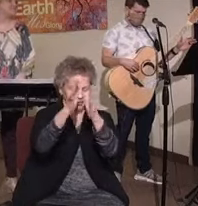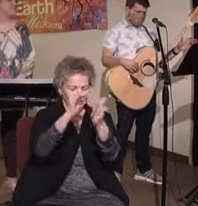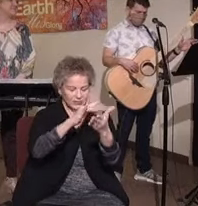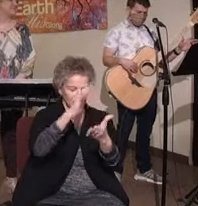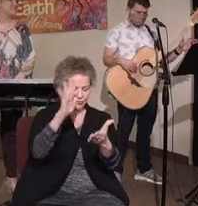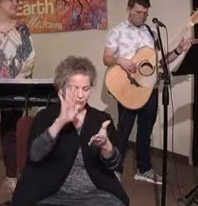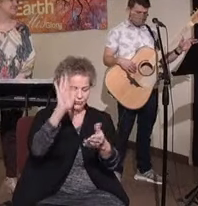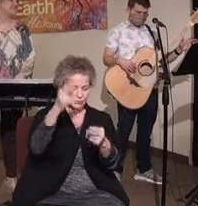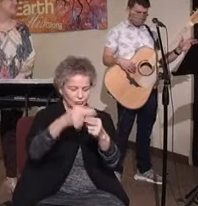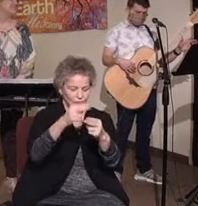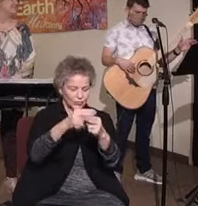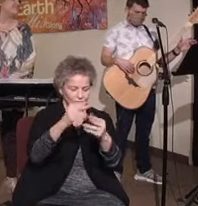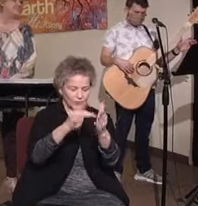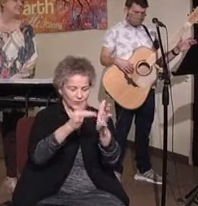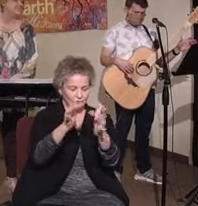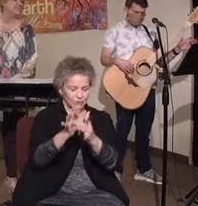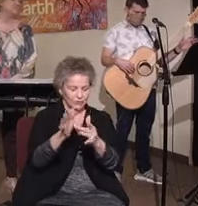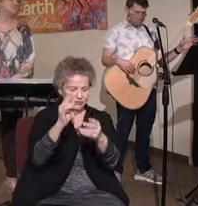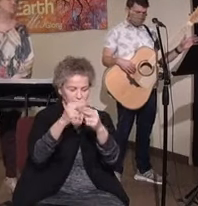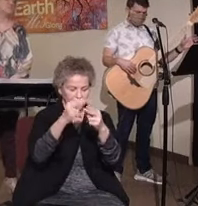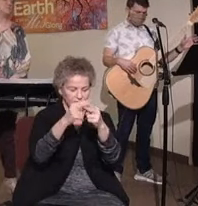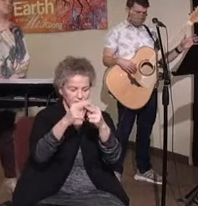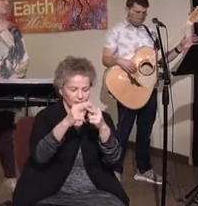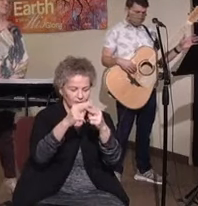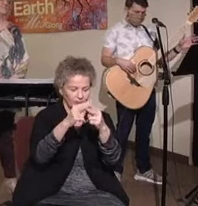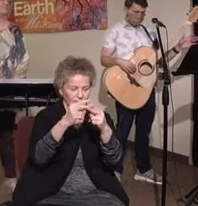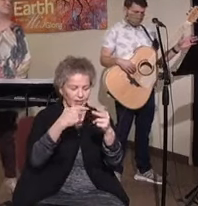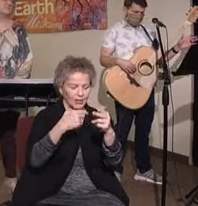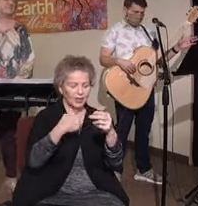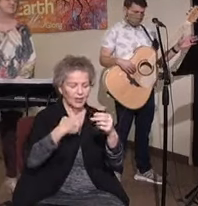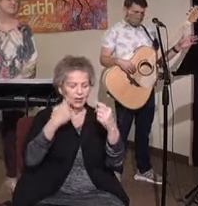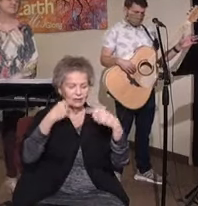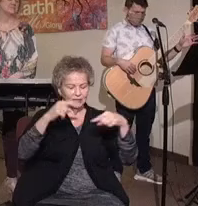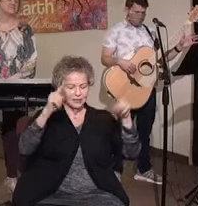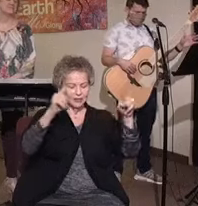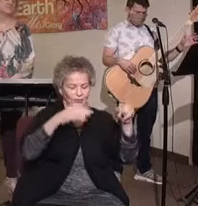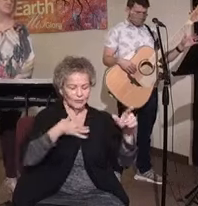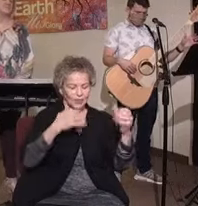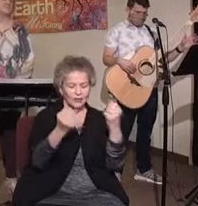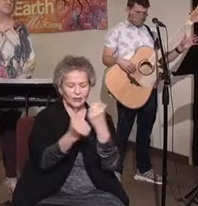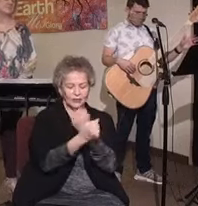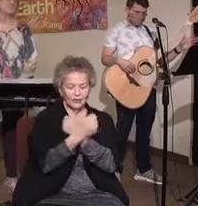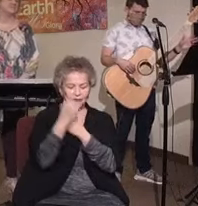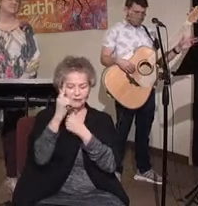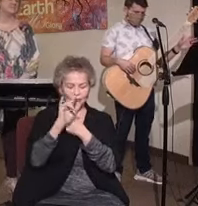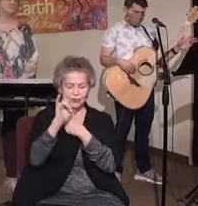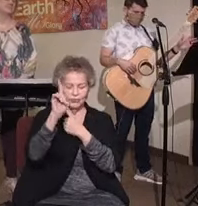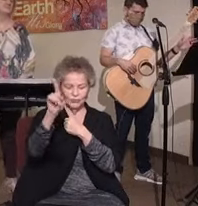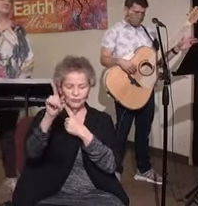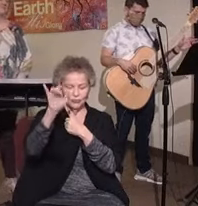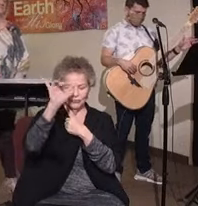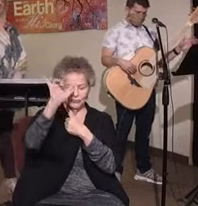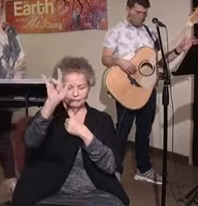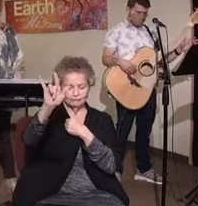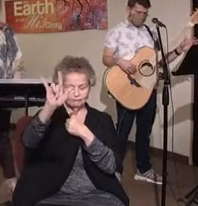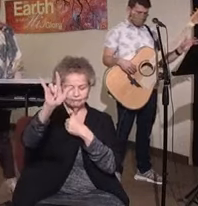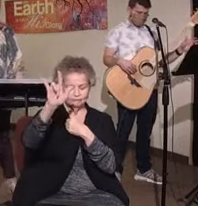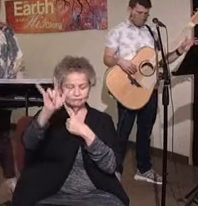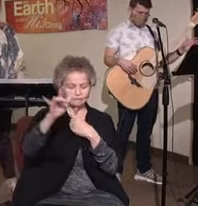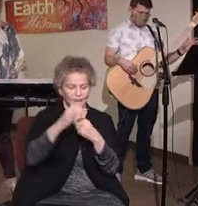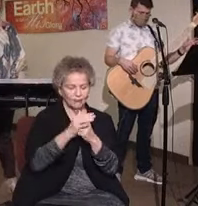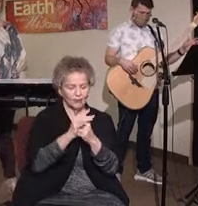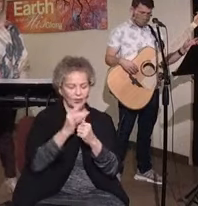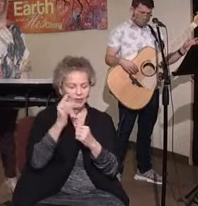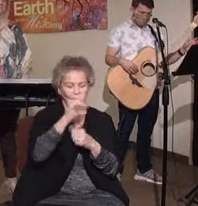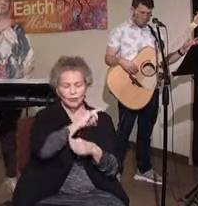Jesus. Lord, I declare my love for you, my faith in you, and my fear of you. Lord,